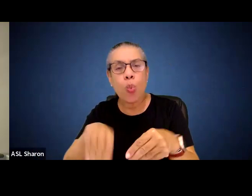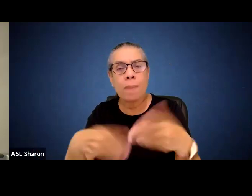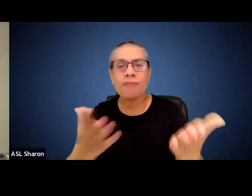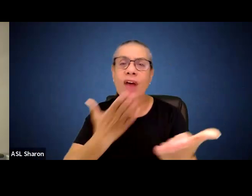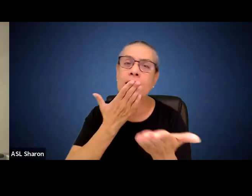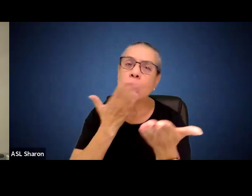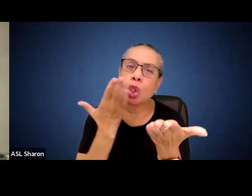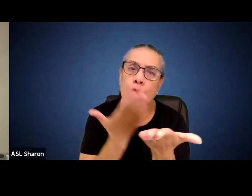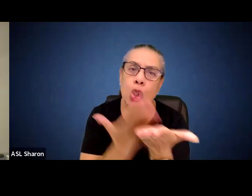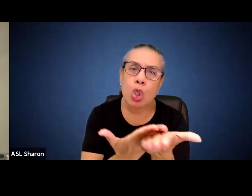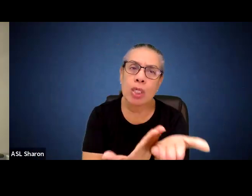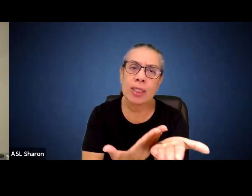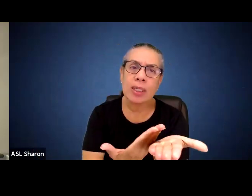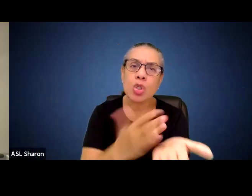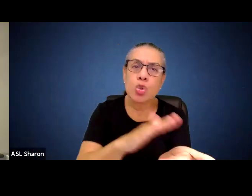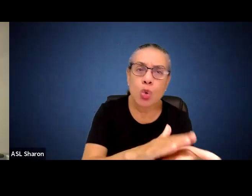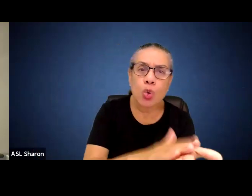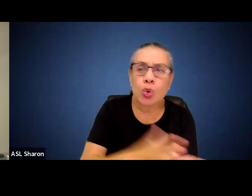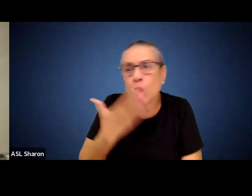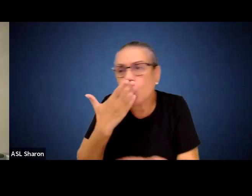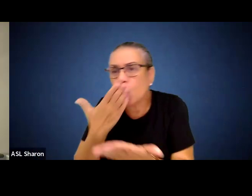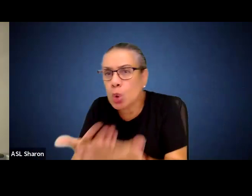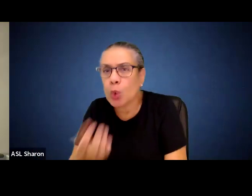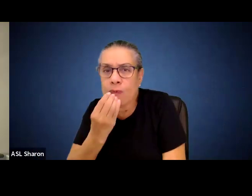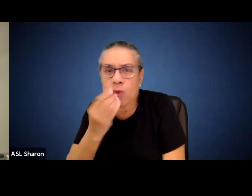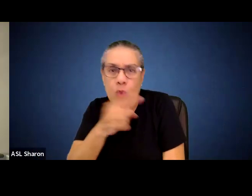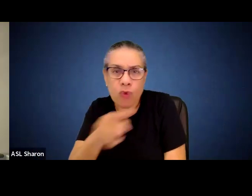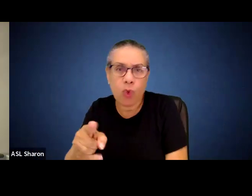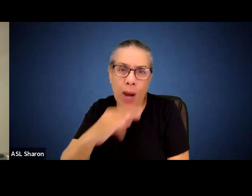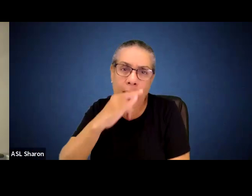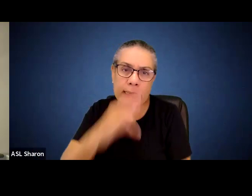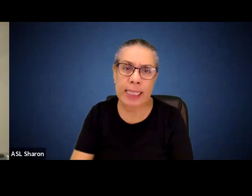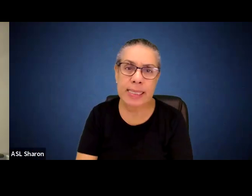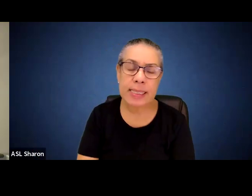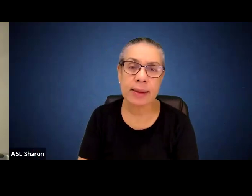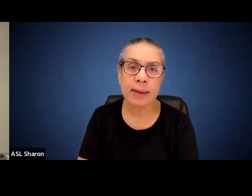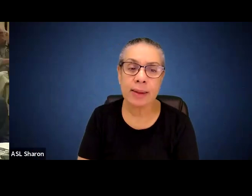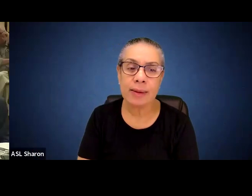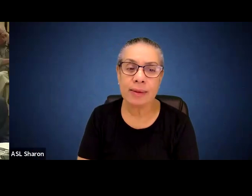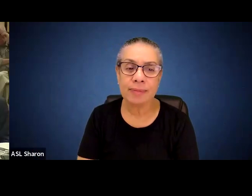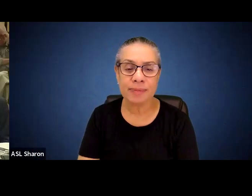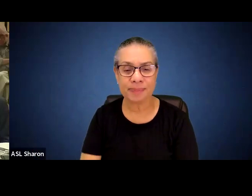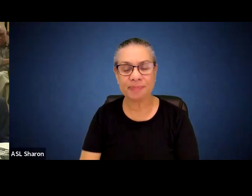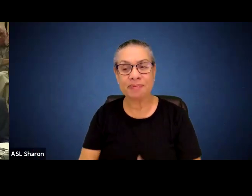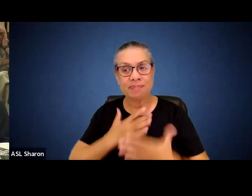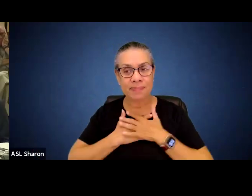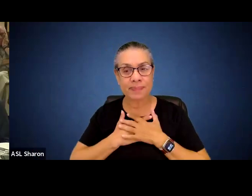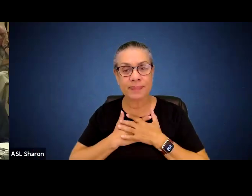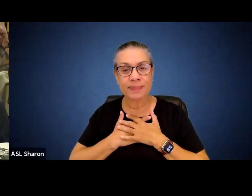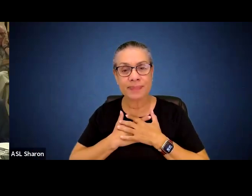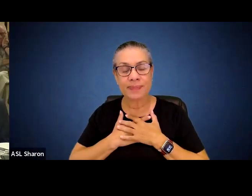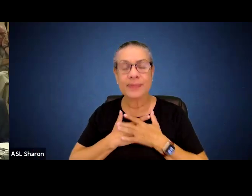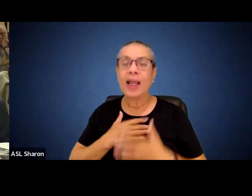offered are valuable. You know what I'm saying? I share your urgency. I do